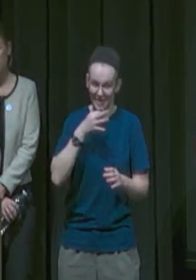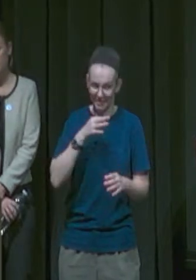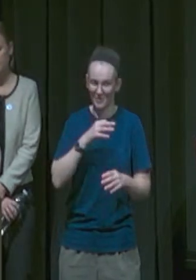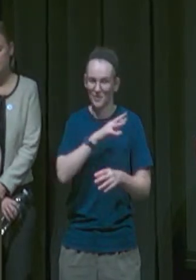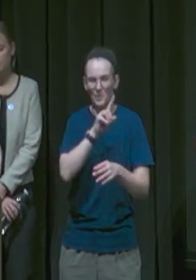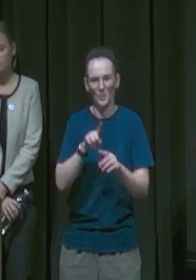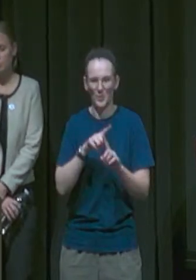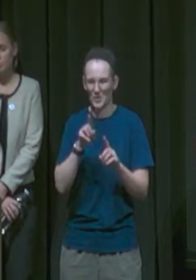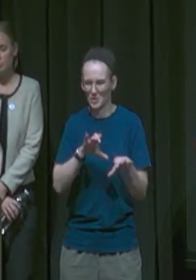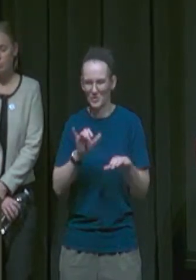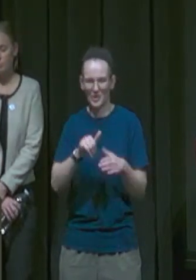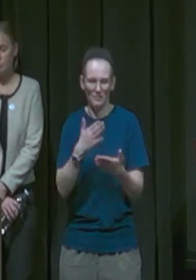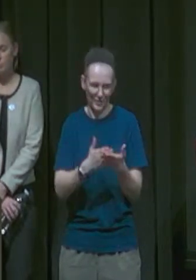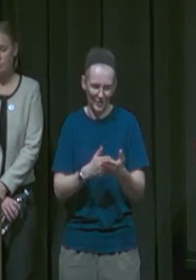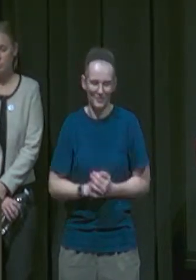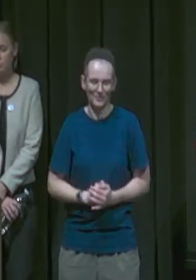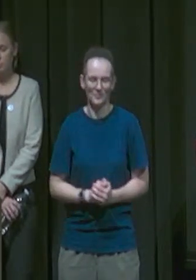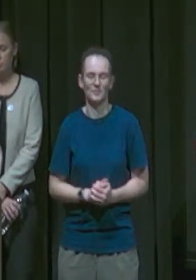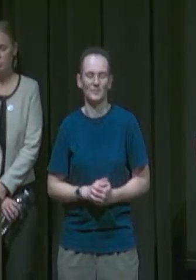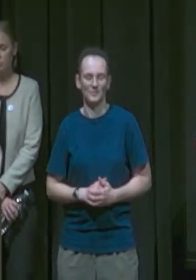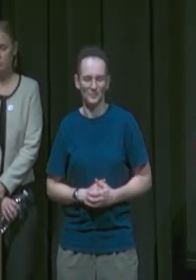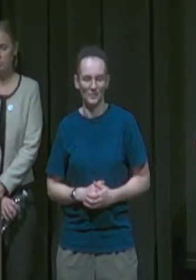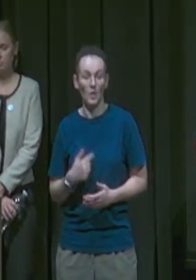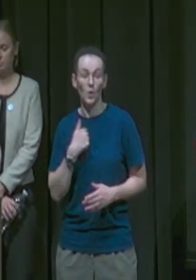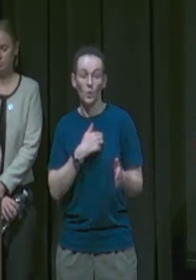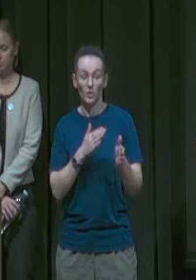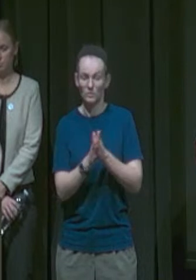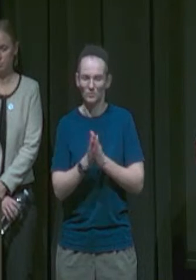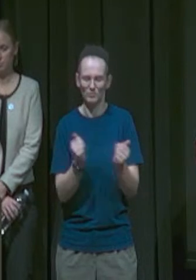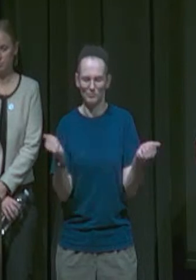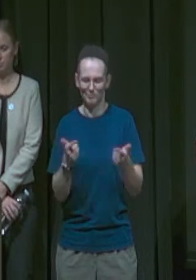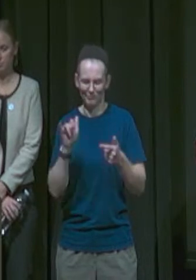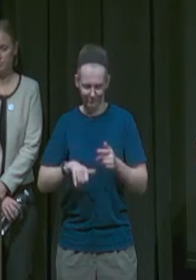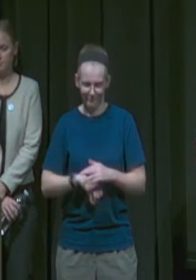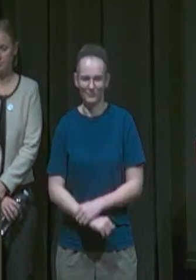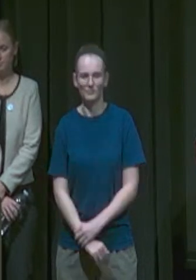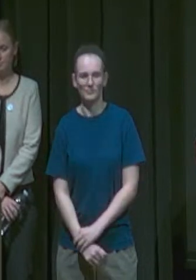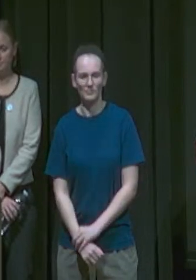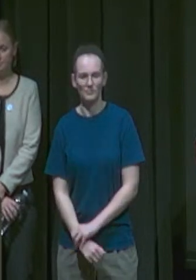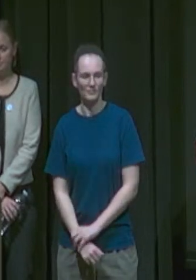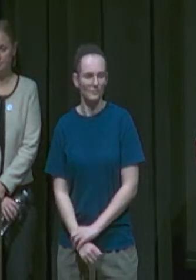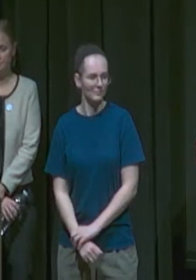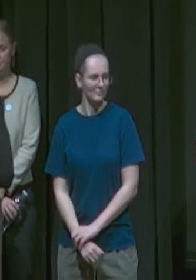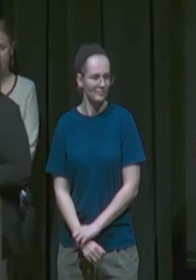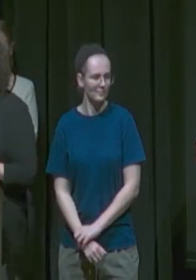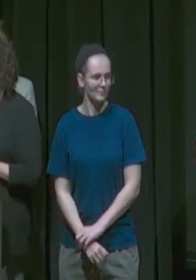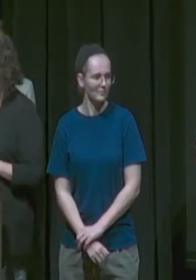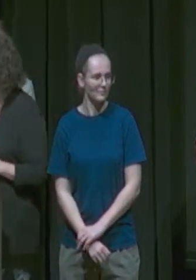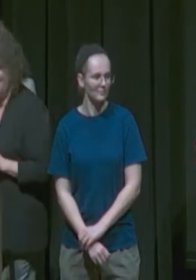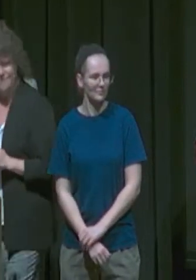piece. So we're looking forward to all of it.